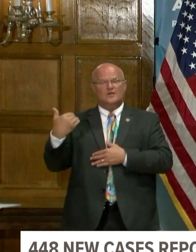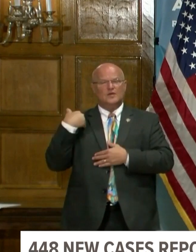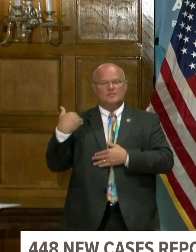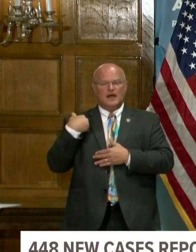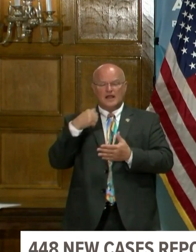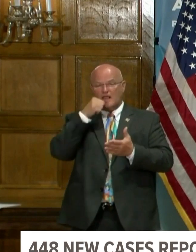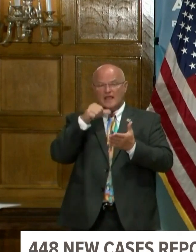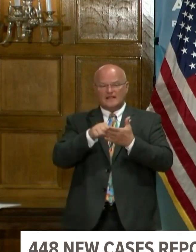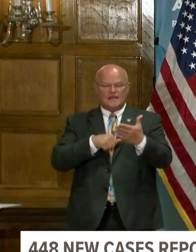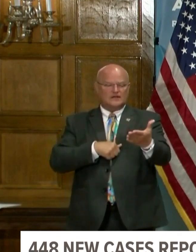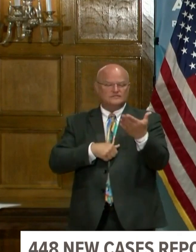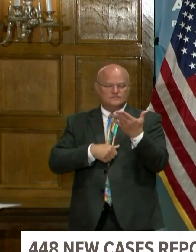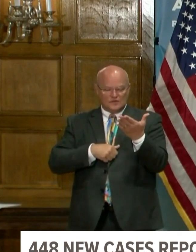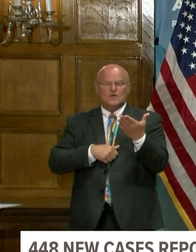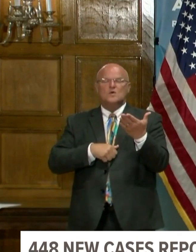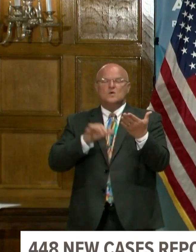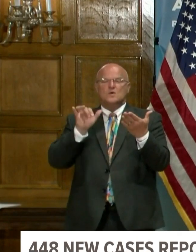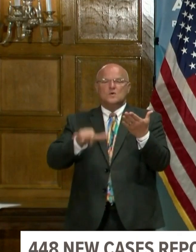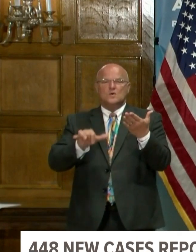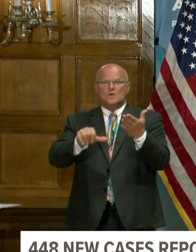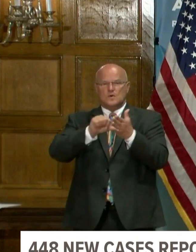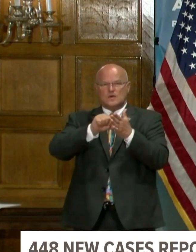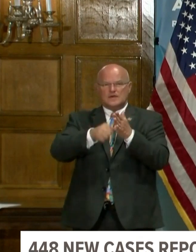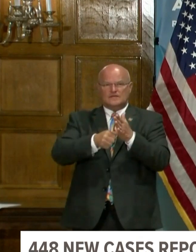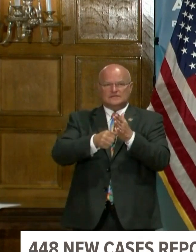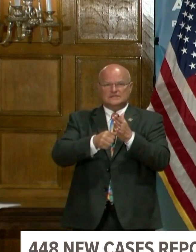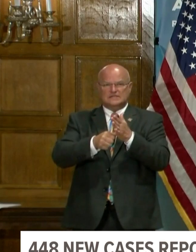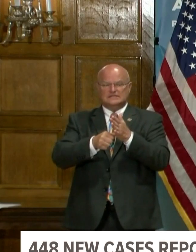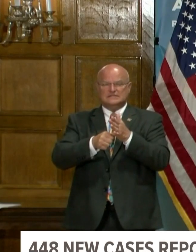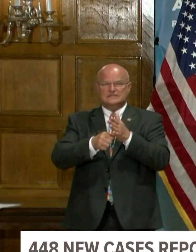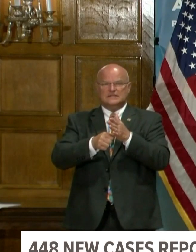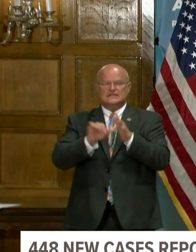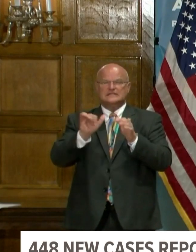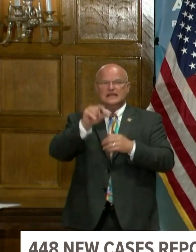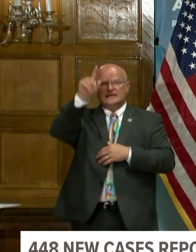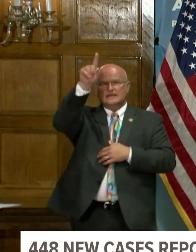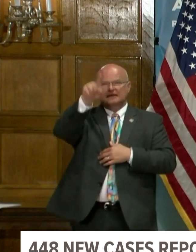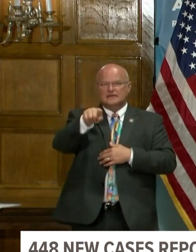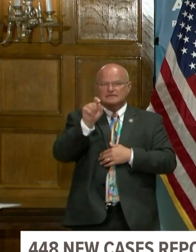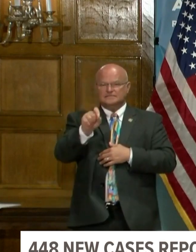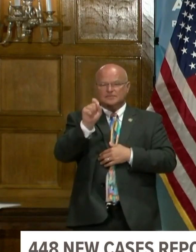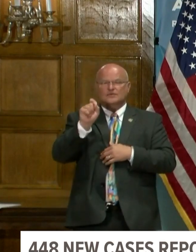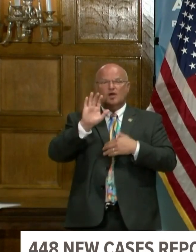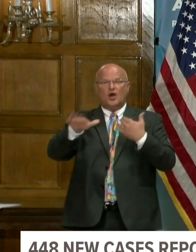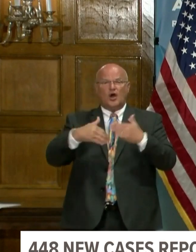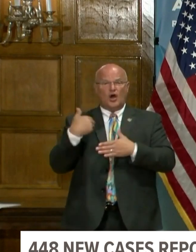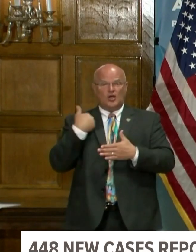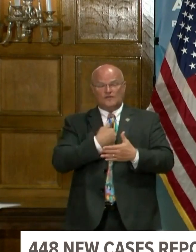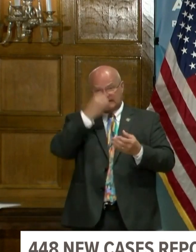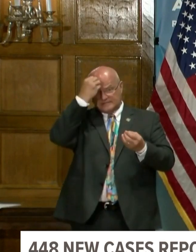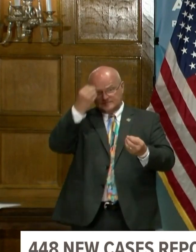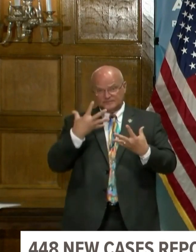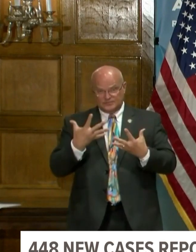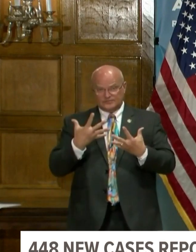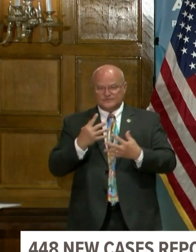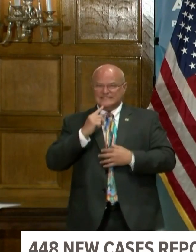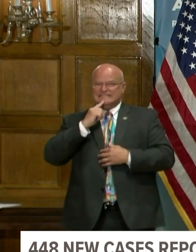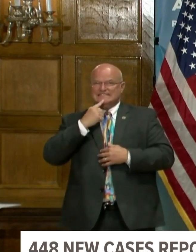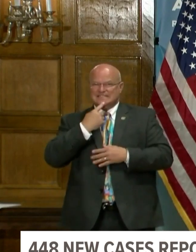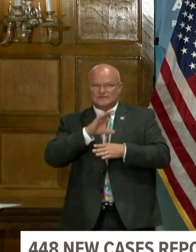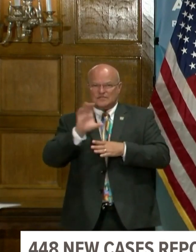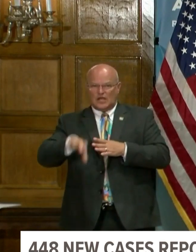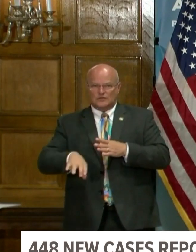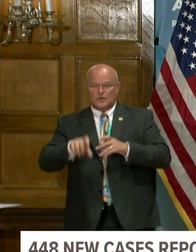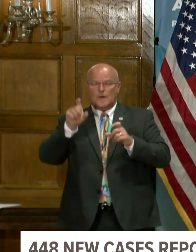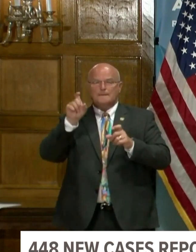in that letter is an emphasis, an exclamation point to all of us that this has serious